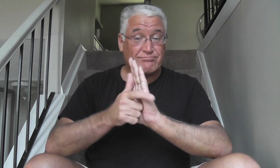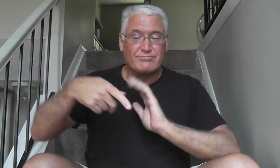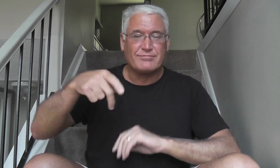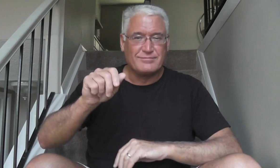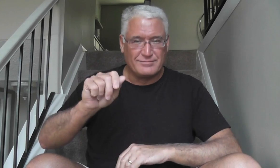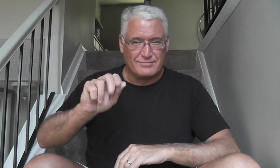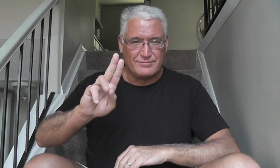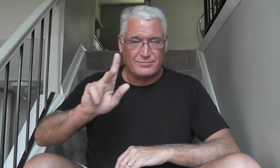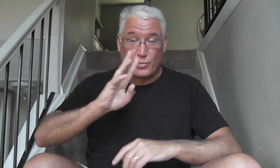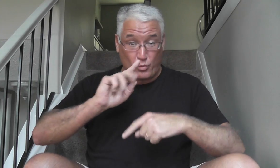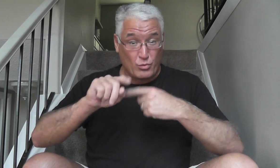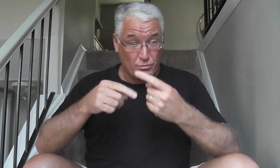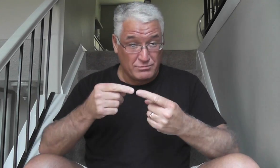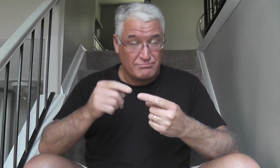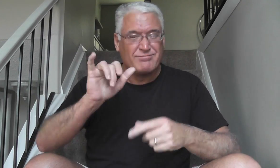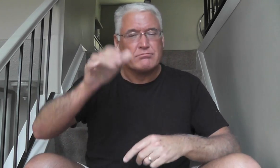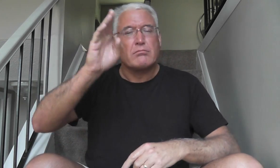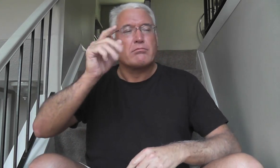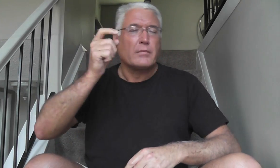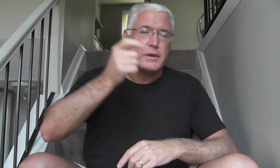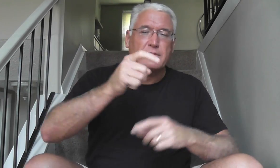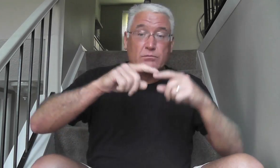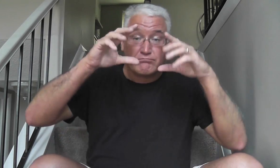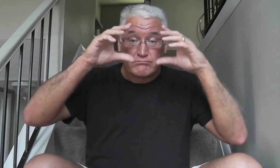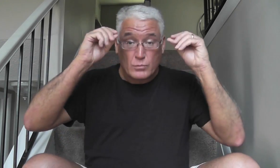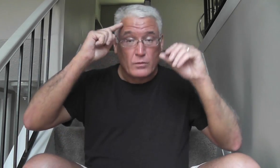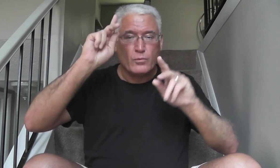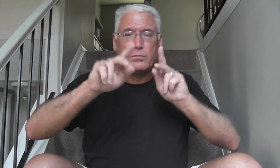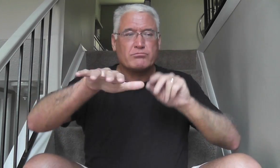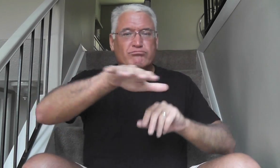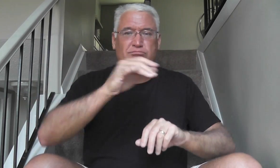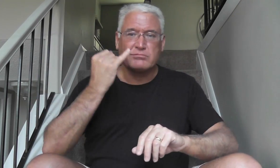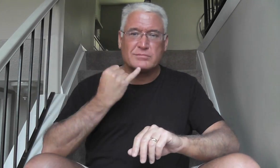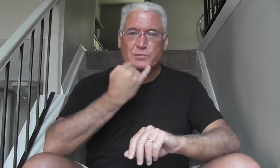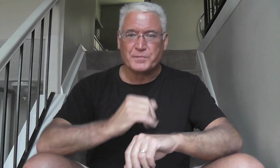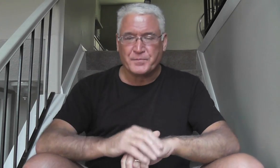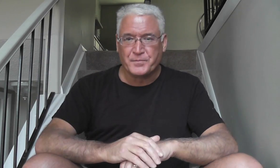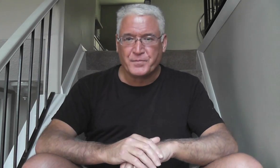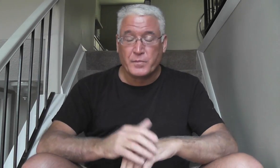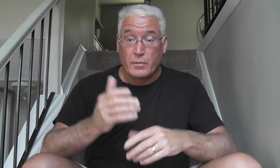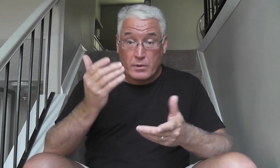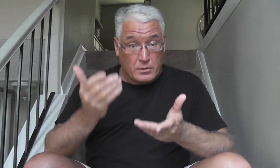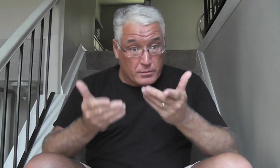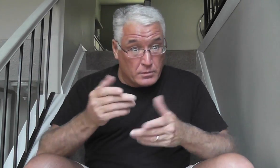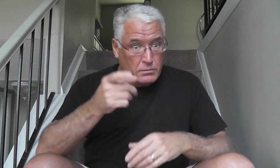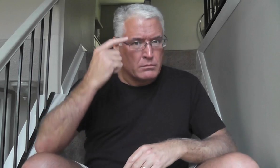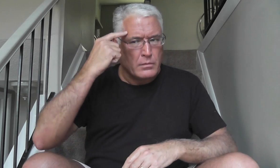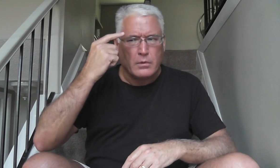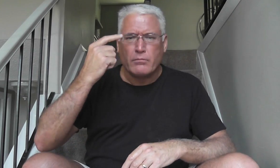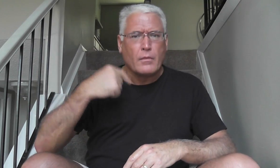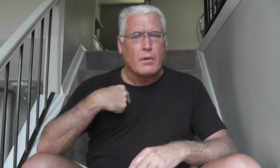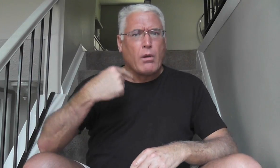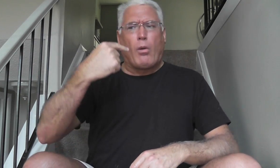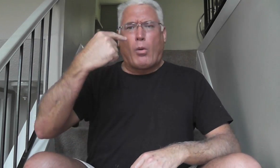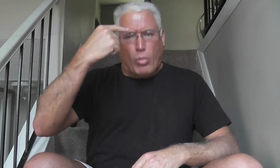The law that Paul is talking about is the law that God gave to Moses to give to the people of Israel. Now, perhaps